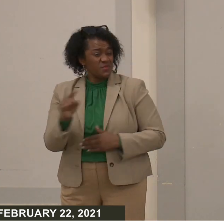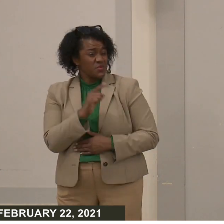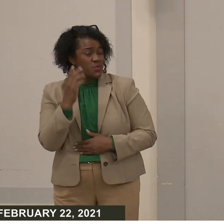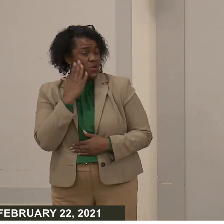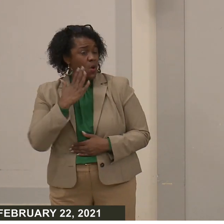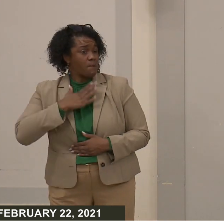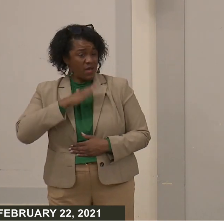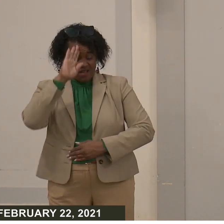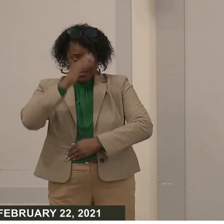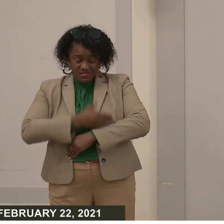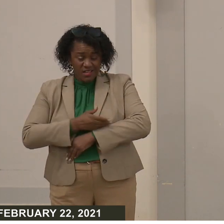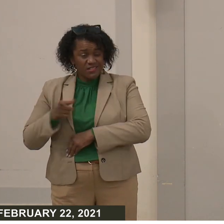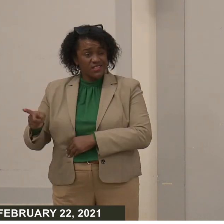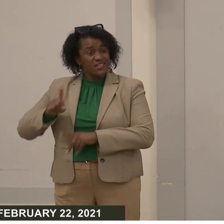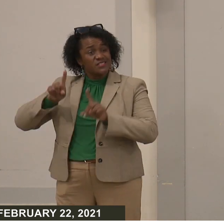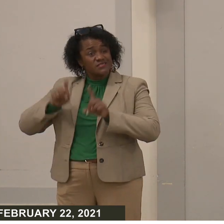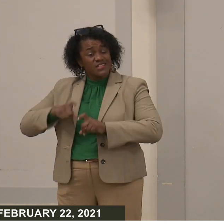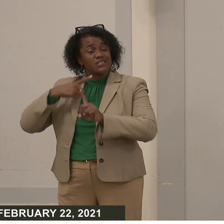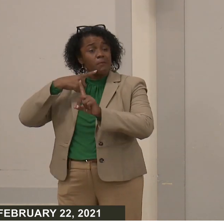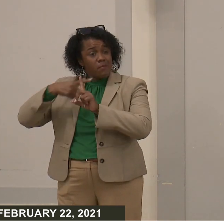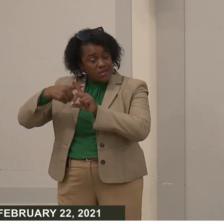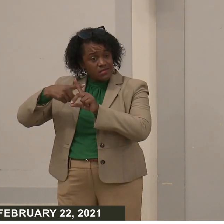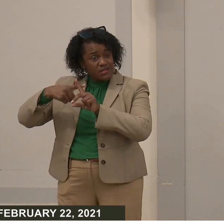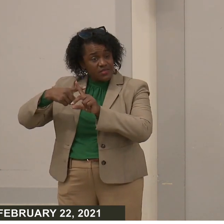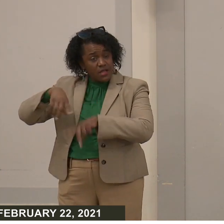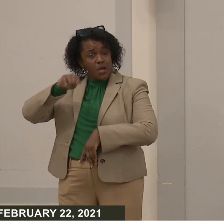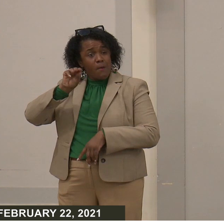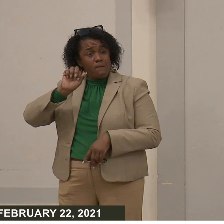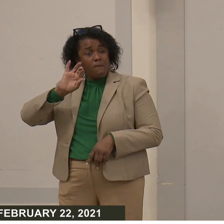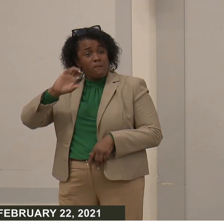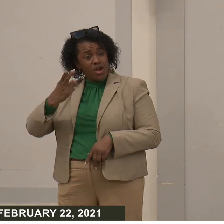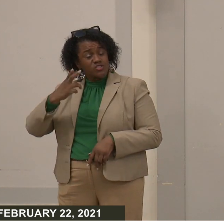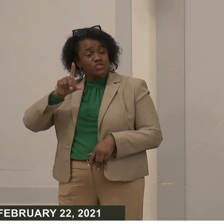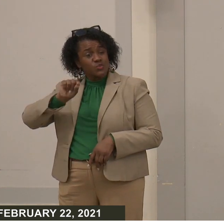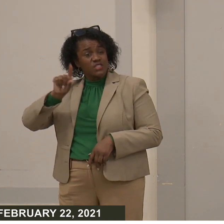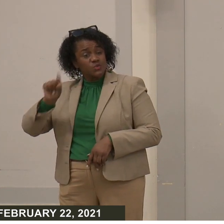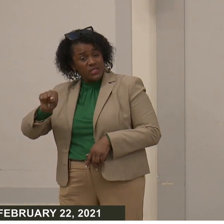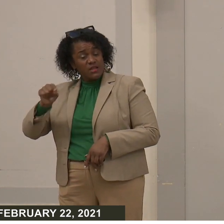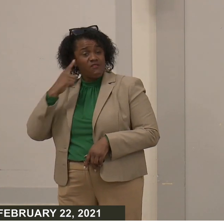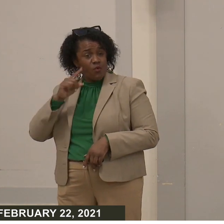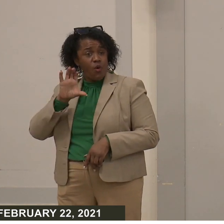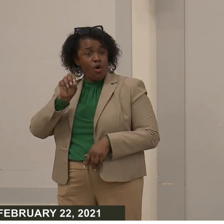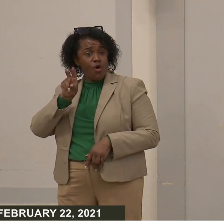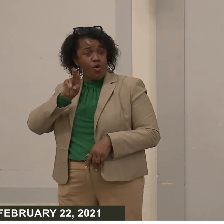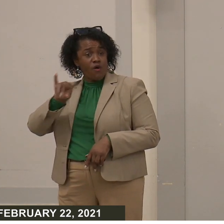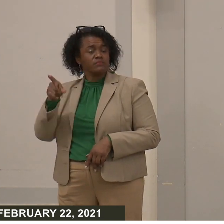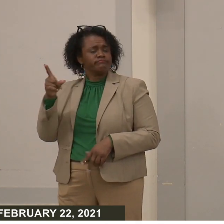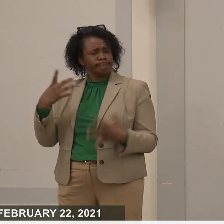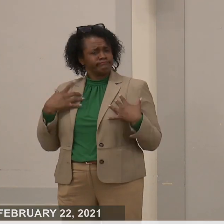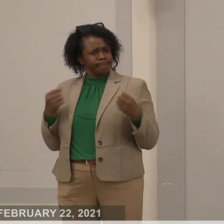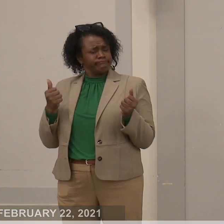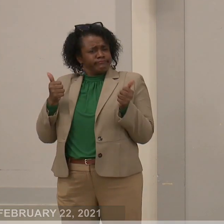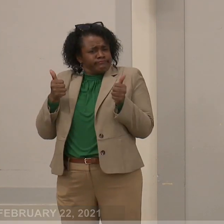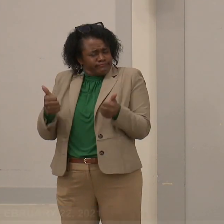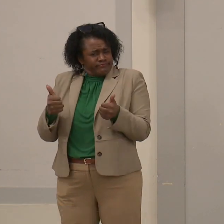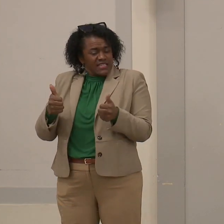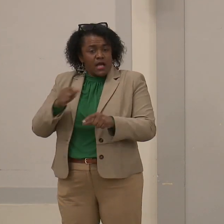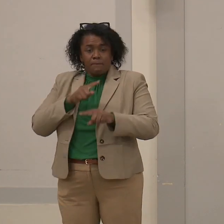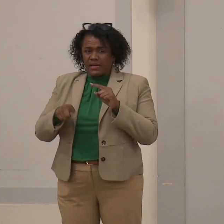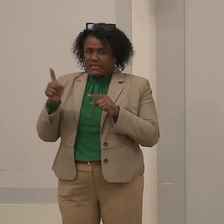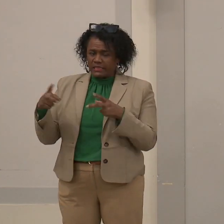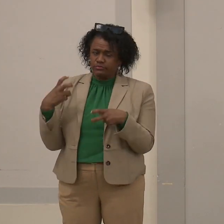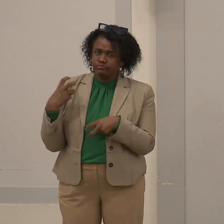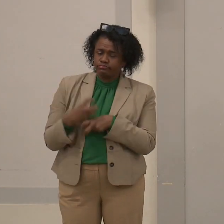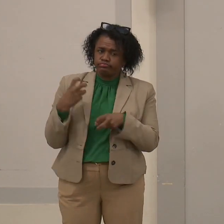my own son tested positive for COVID-19 in March of 2020, and while he made a full recovery, he had some extremely